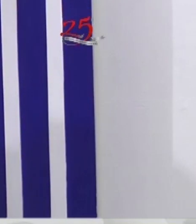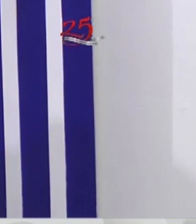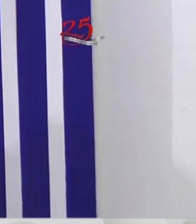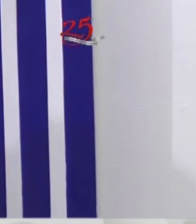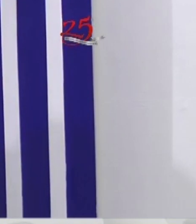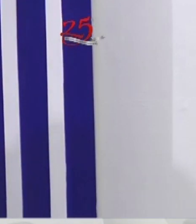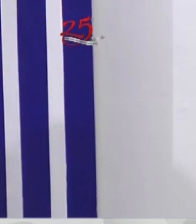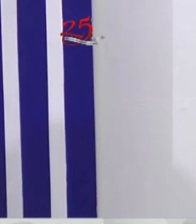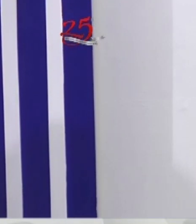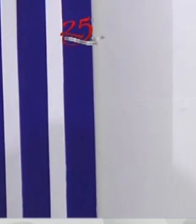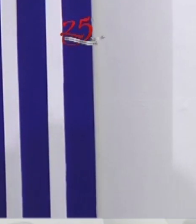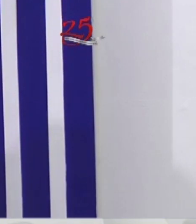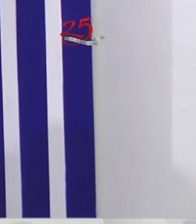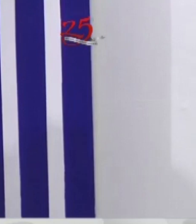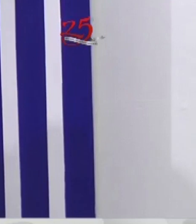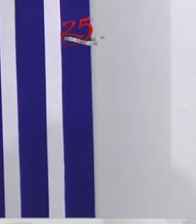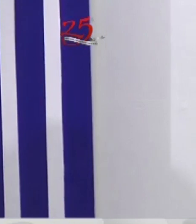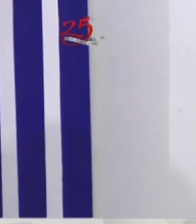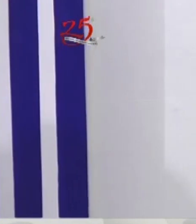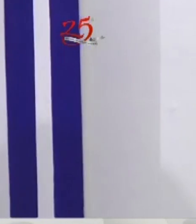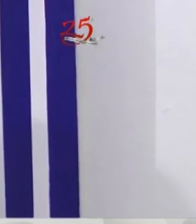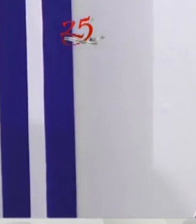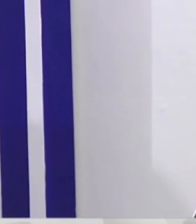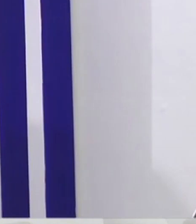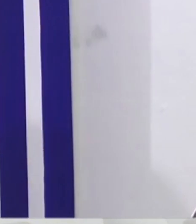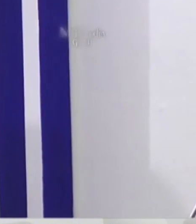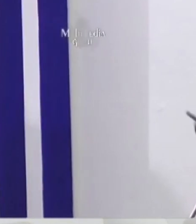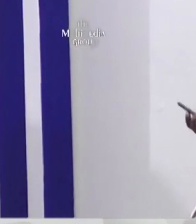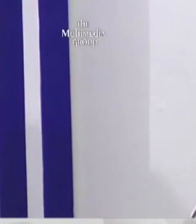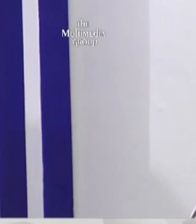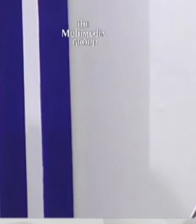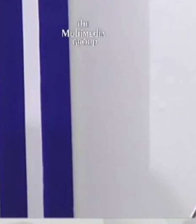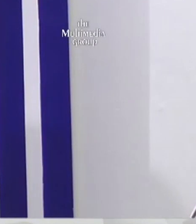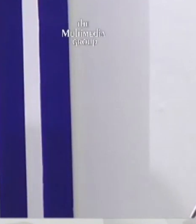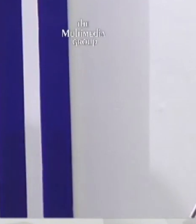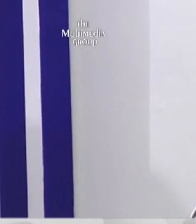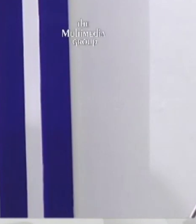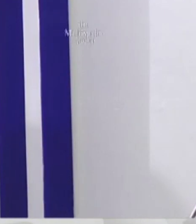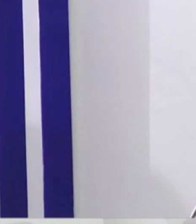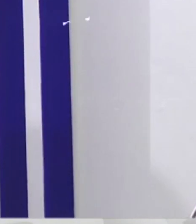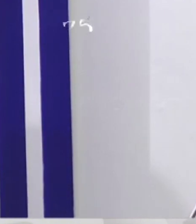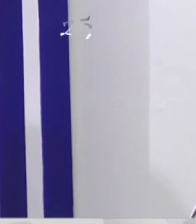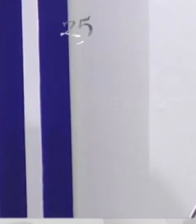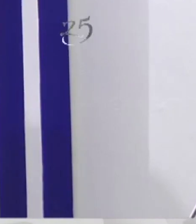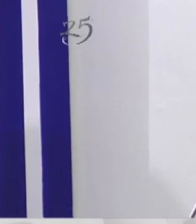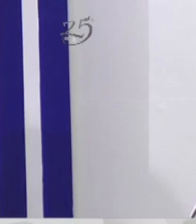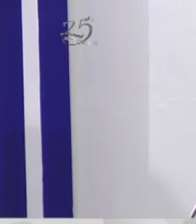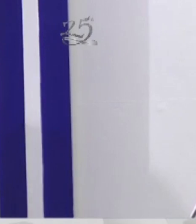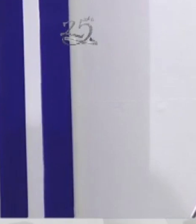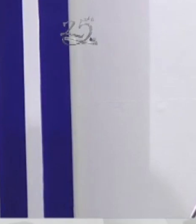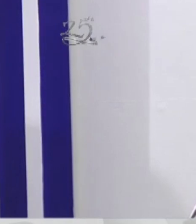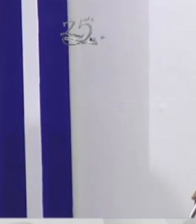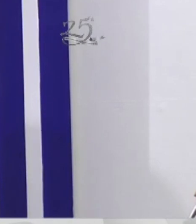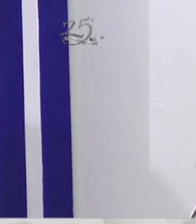this because only on Sunday we had someone sending a text into a show the minister was on that he drives the contact